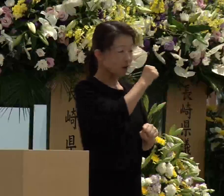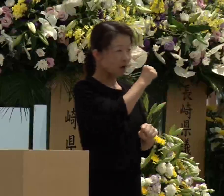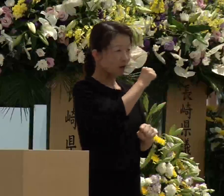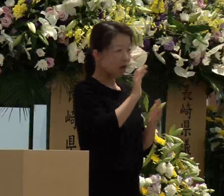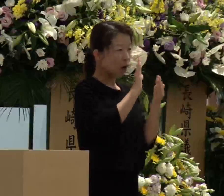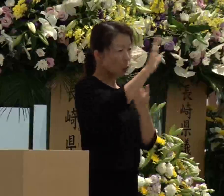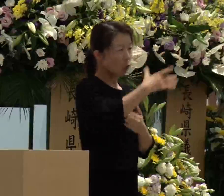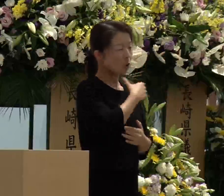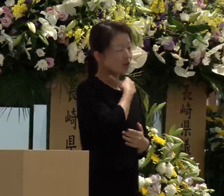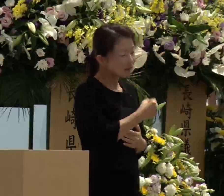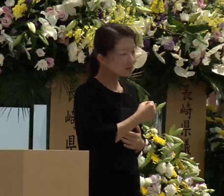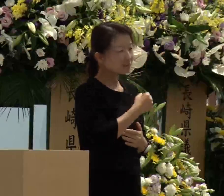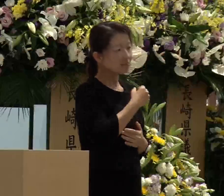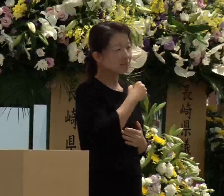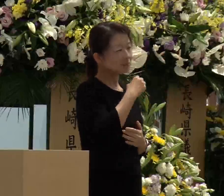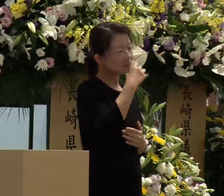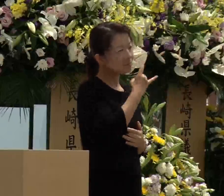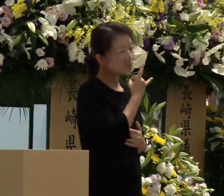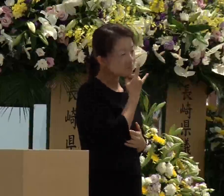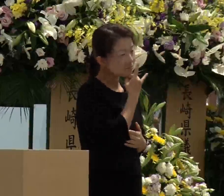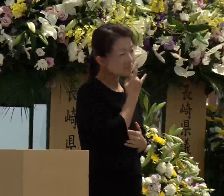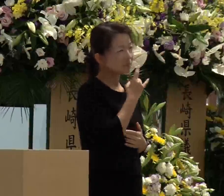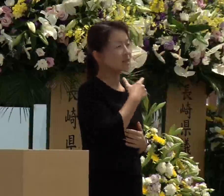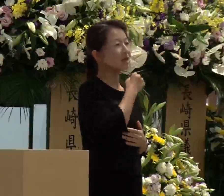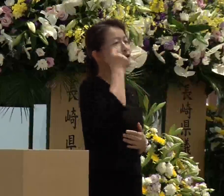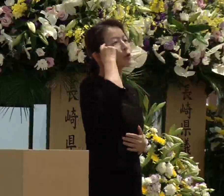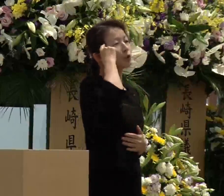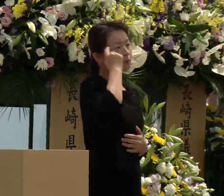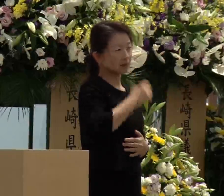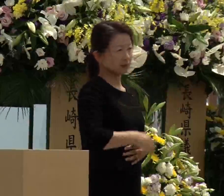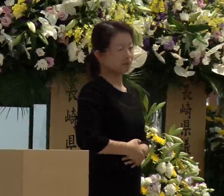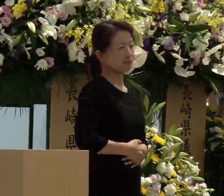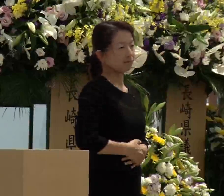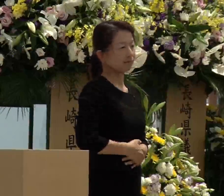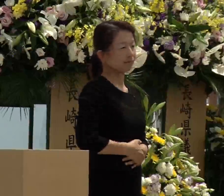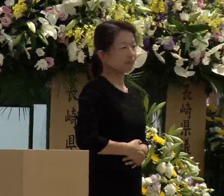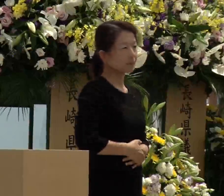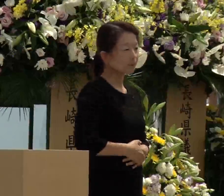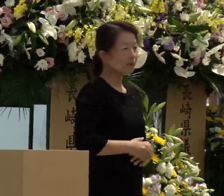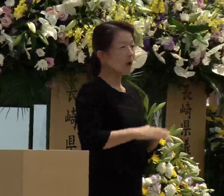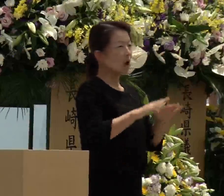the Japanese government's effort and look toward a better future.